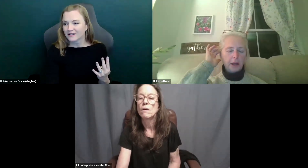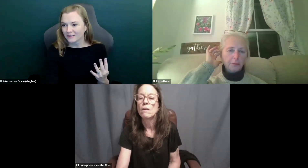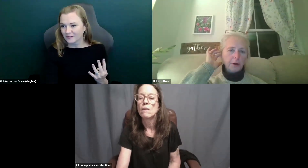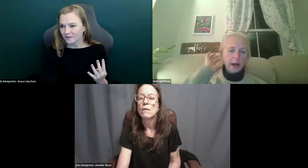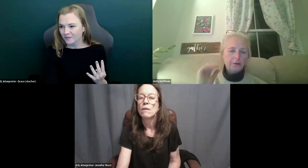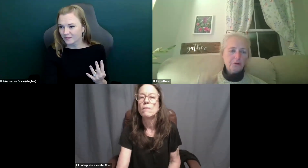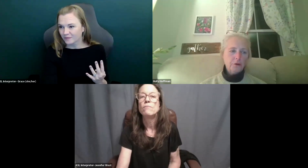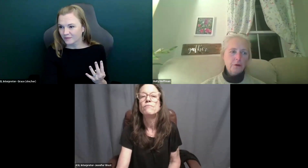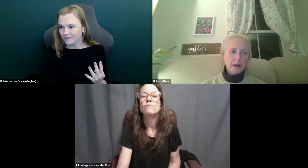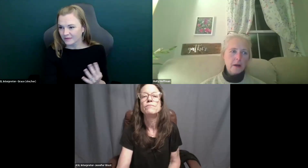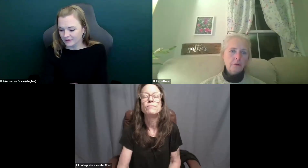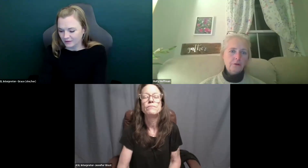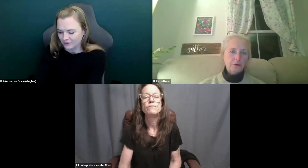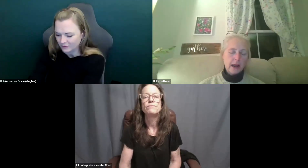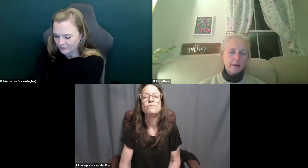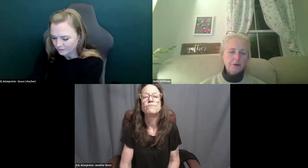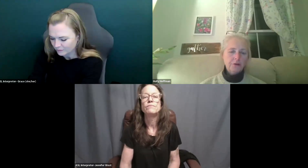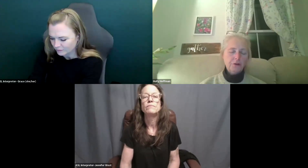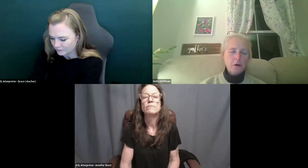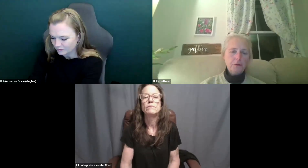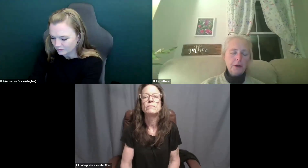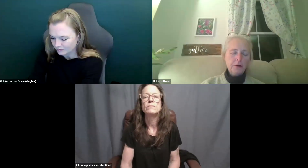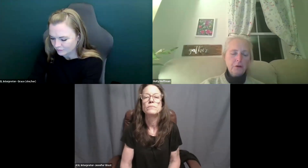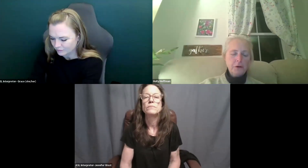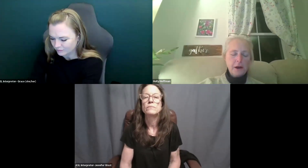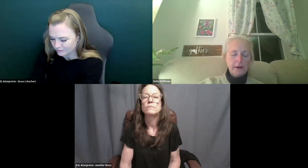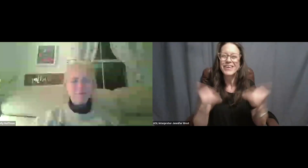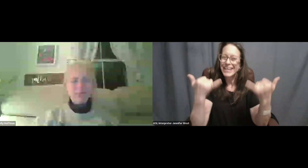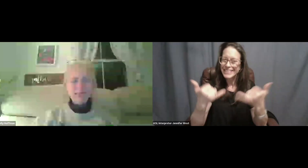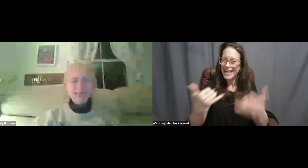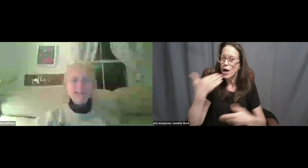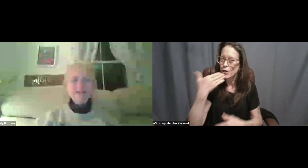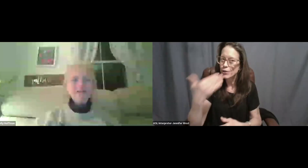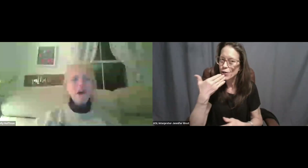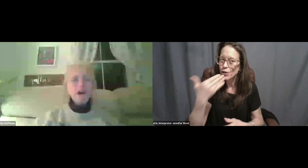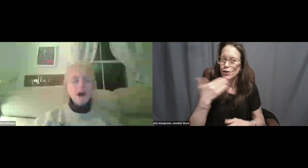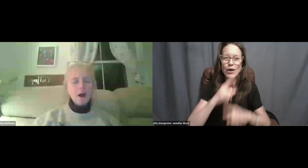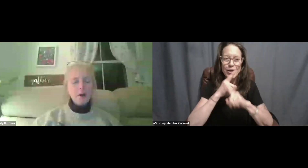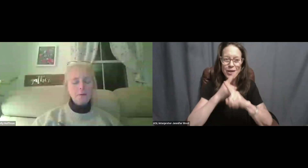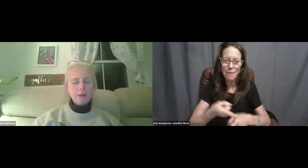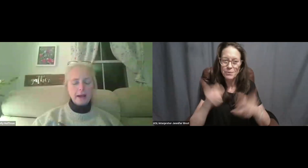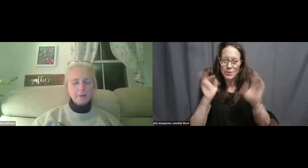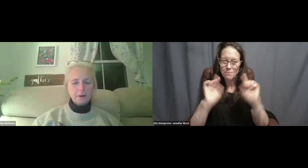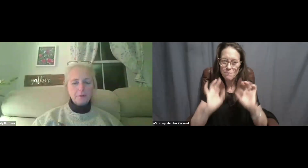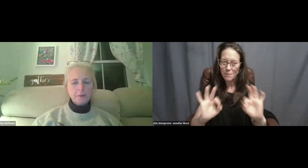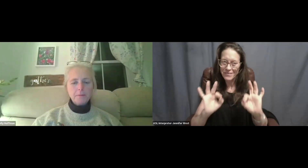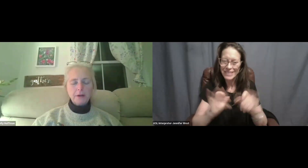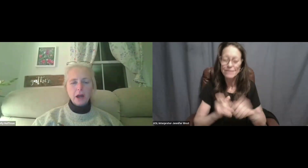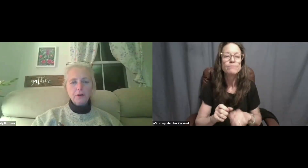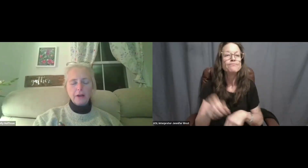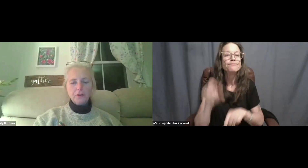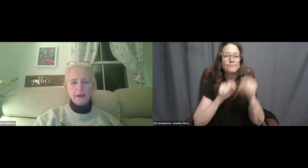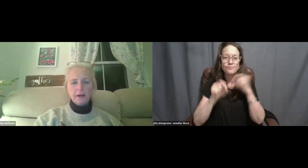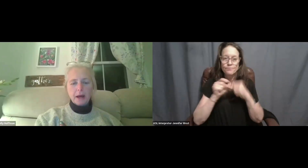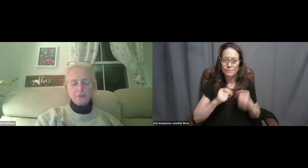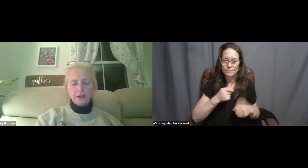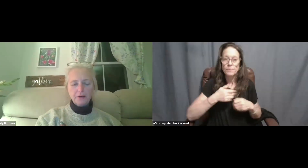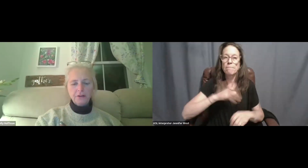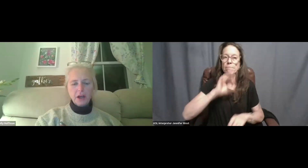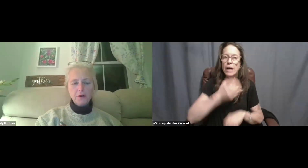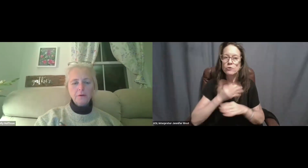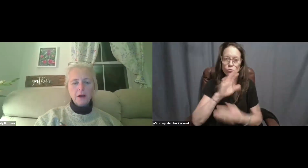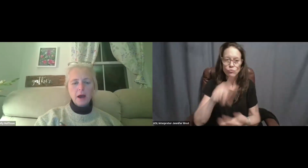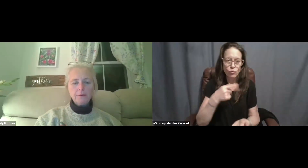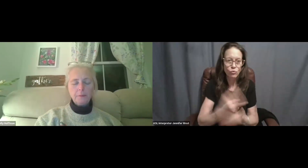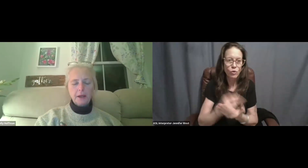from Gaithersburg High School about 2.5 years ago, 3. So, back up a little bit. My daughter graduated about 3